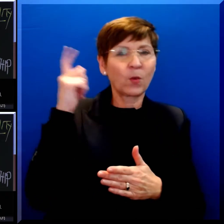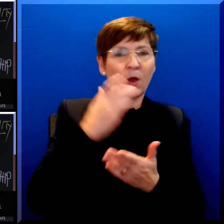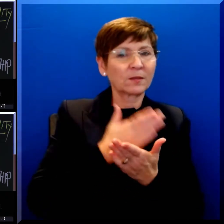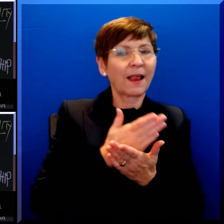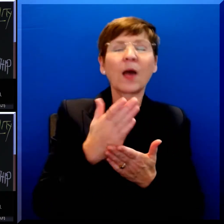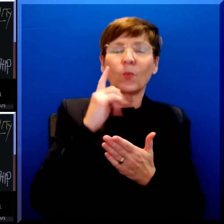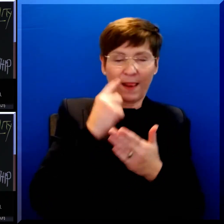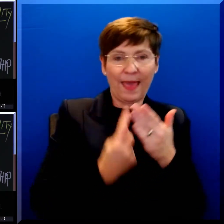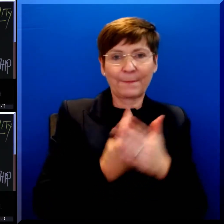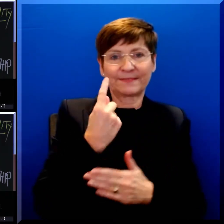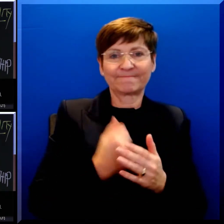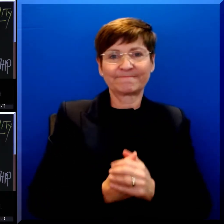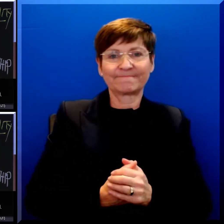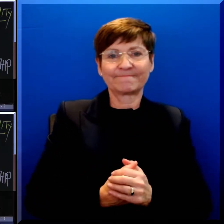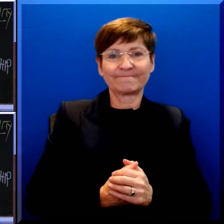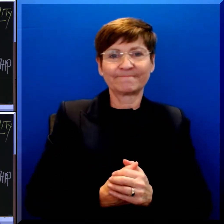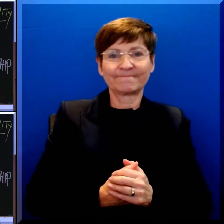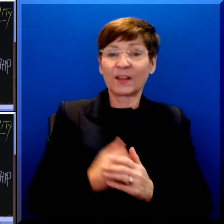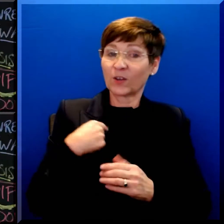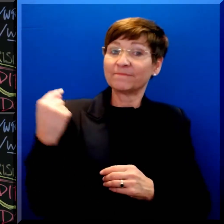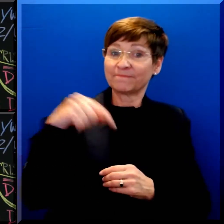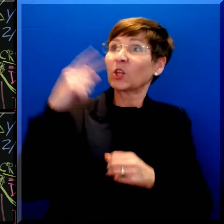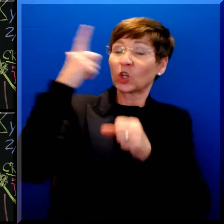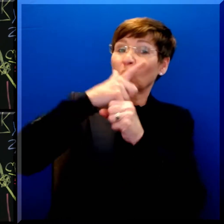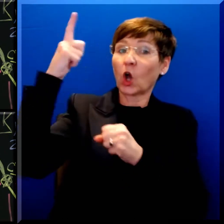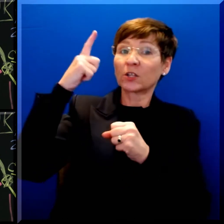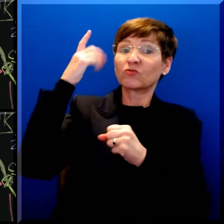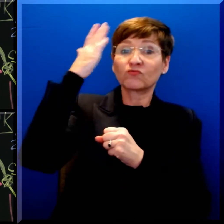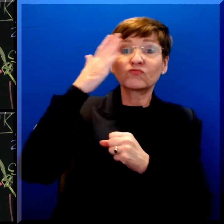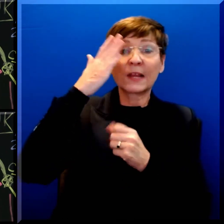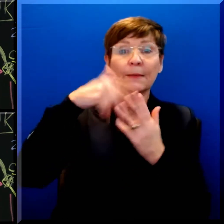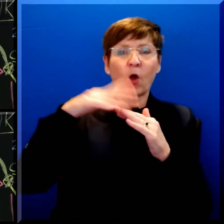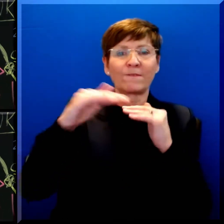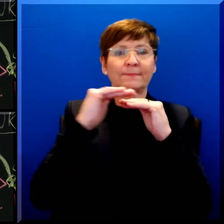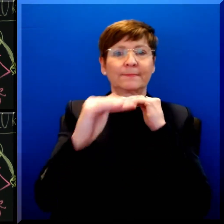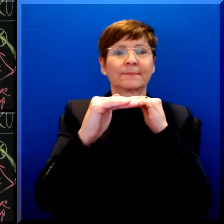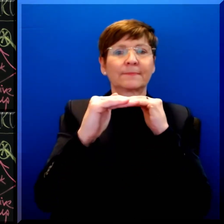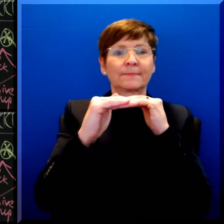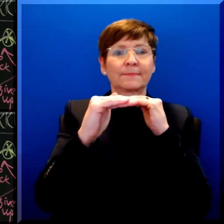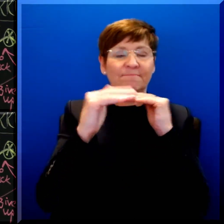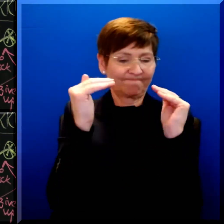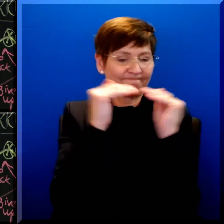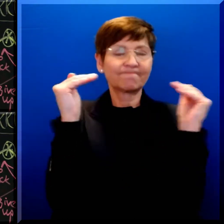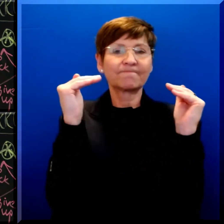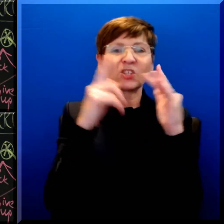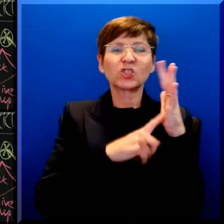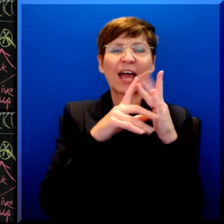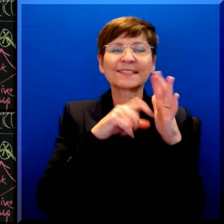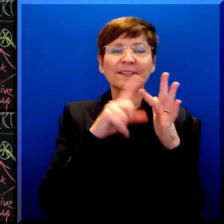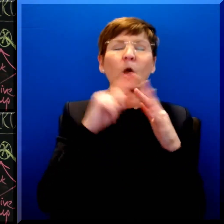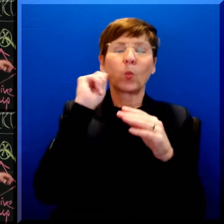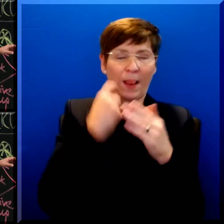delayed. Guys, I came here to tell somebody that God's dream of justice, it may be delayed right now, but justice will not be denied.